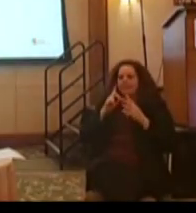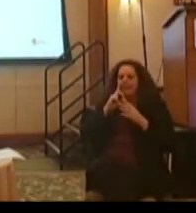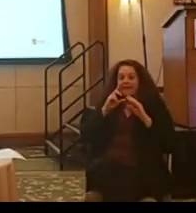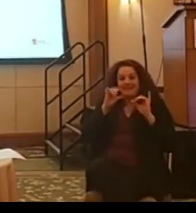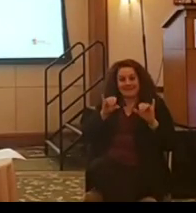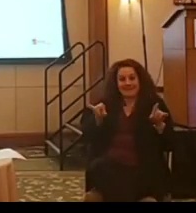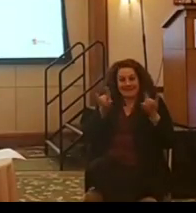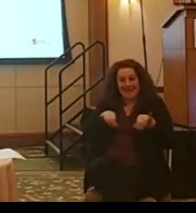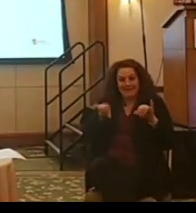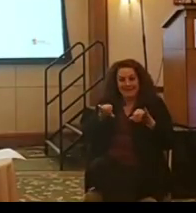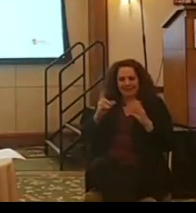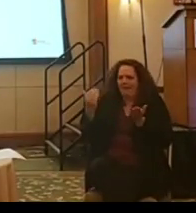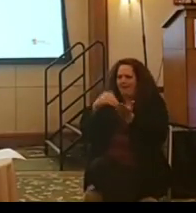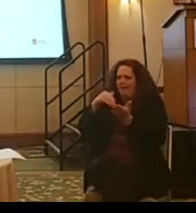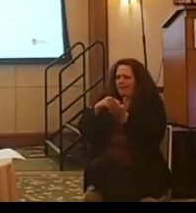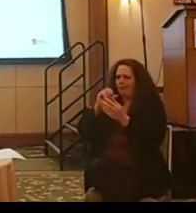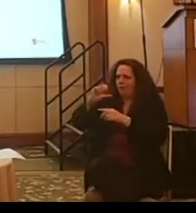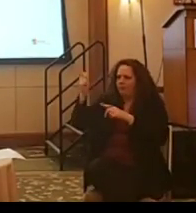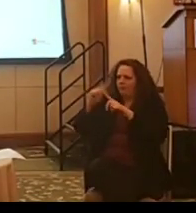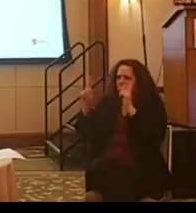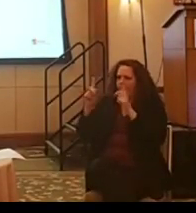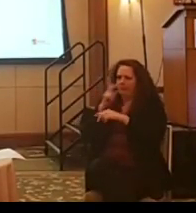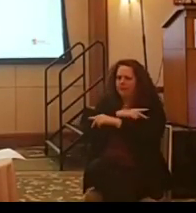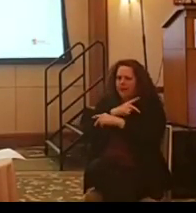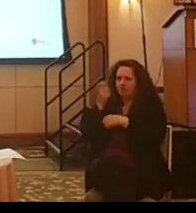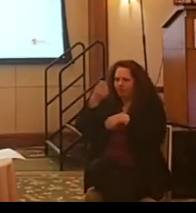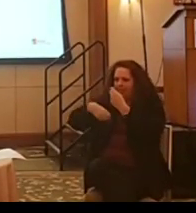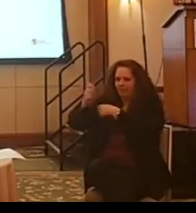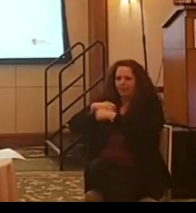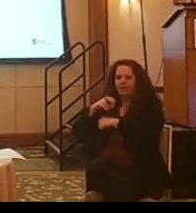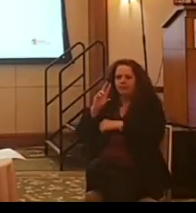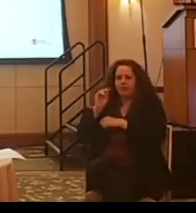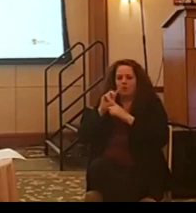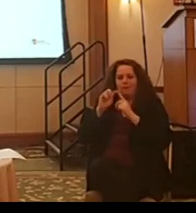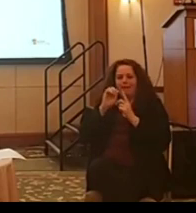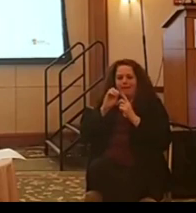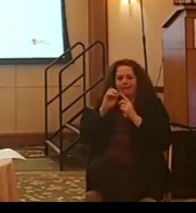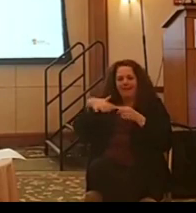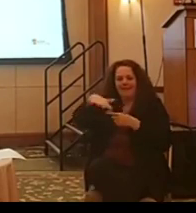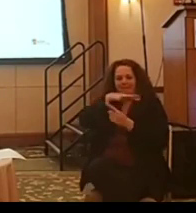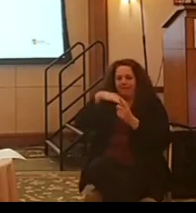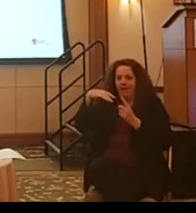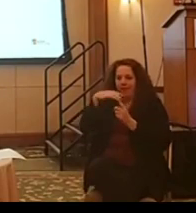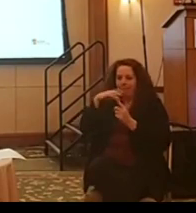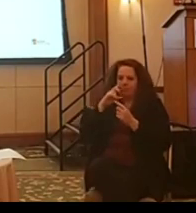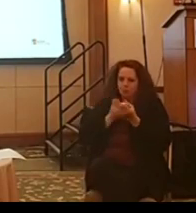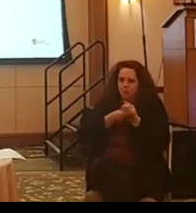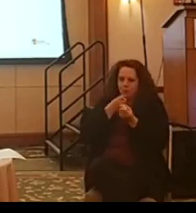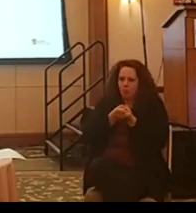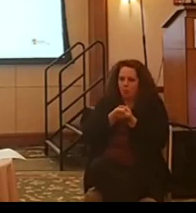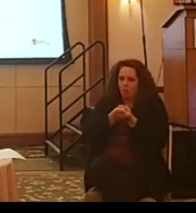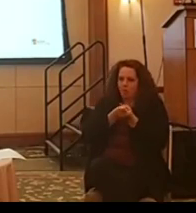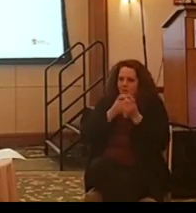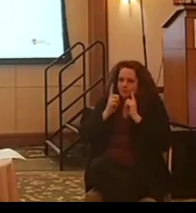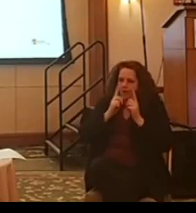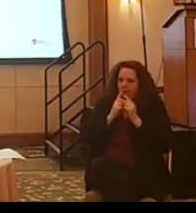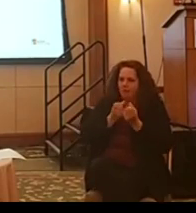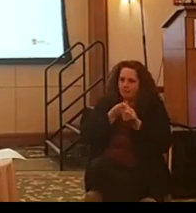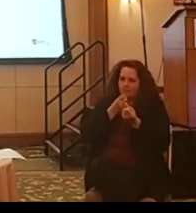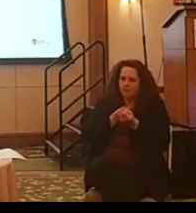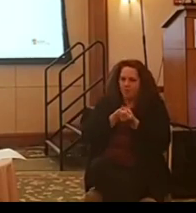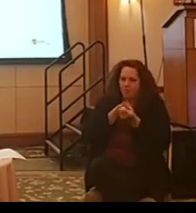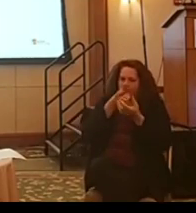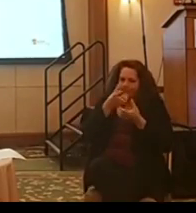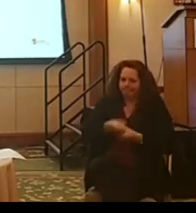patient, but it means that we're creating an environment and supporting those types of dialogues, those types of